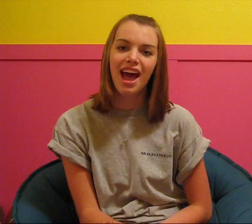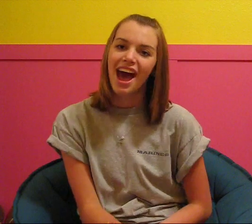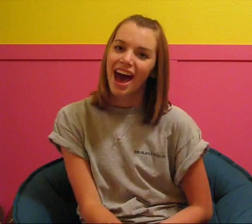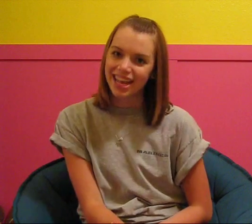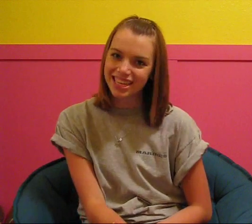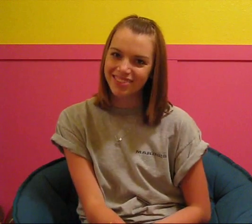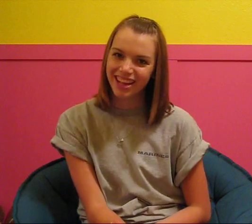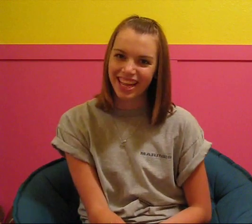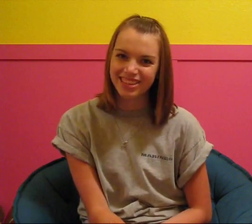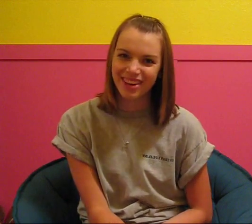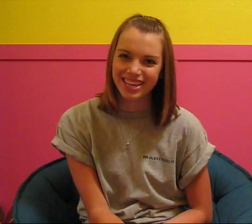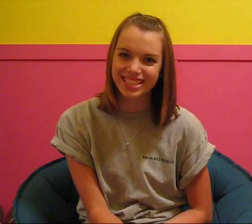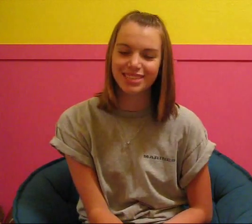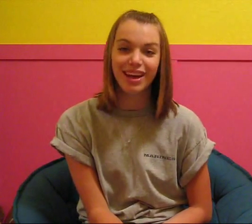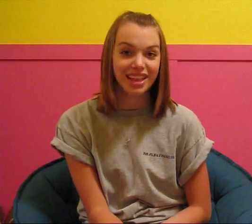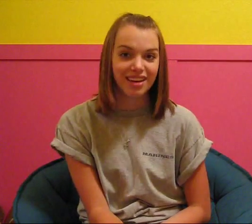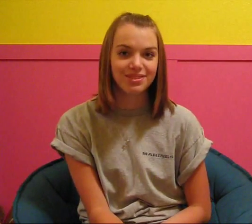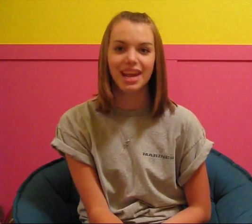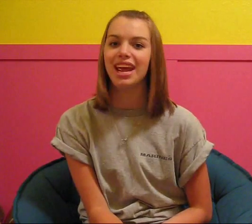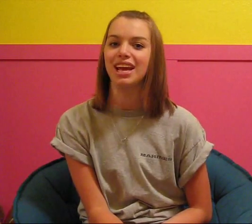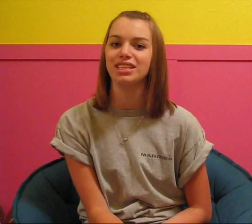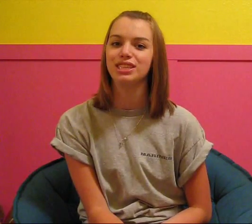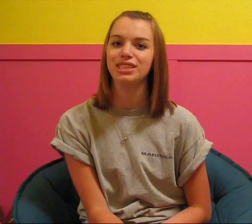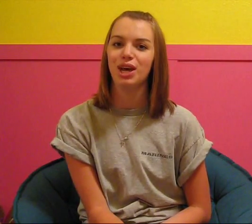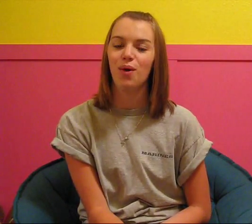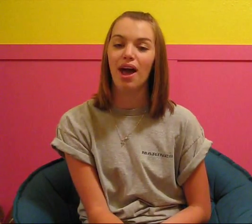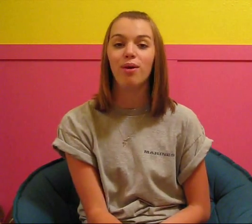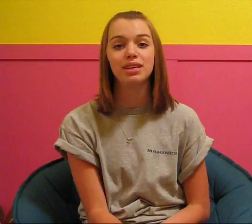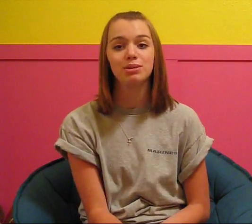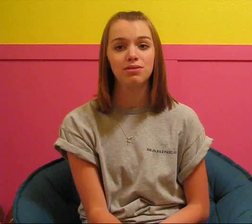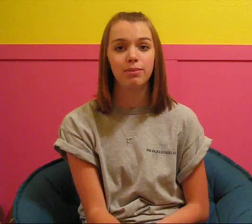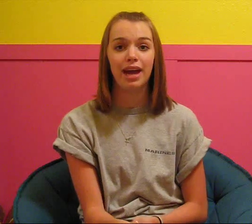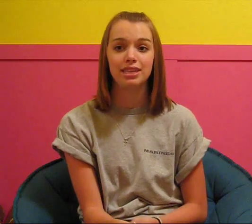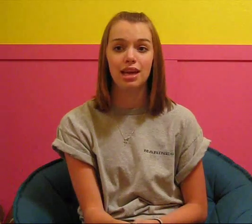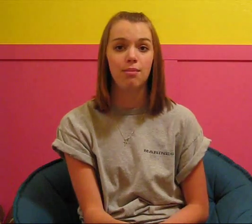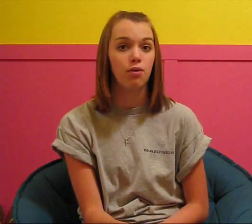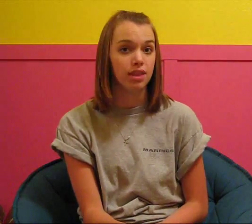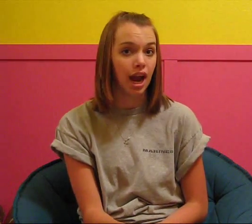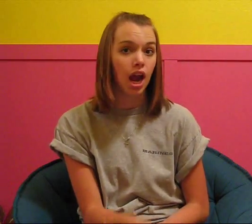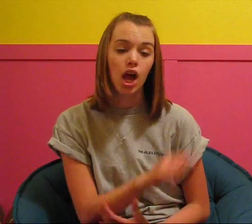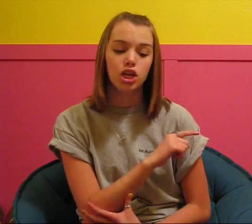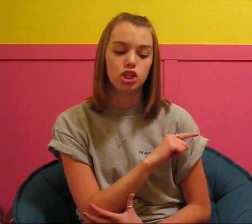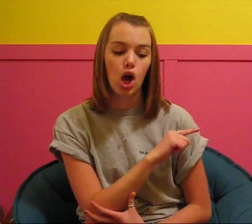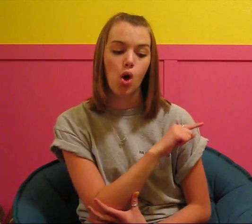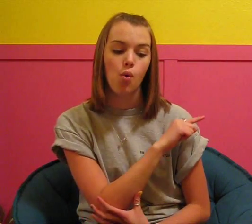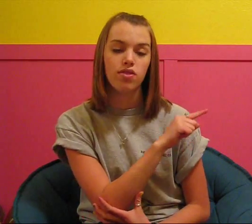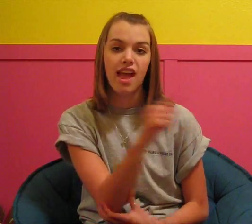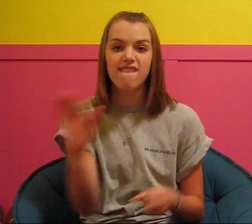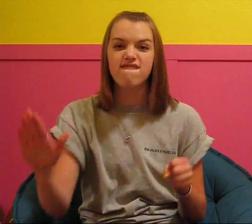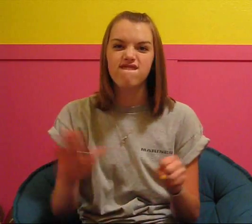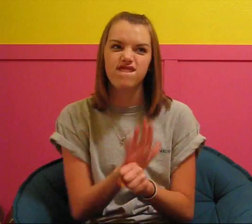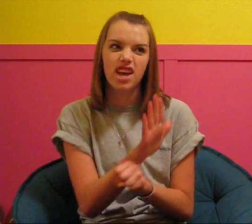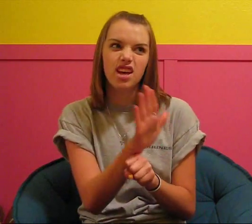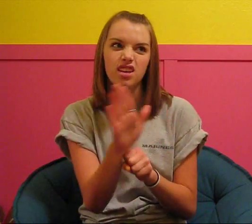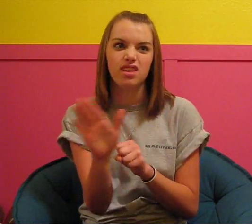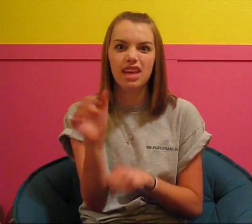I said it was my Lightning Bugs to my left, and so I always refer back to them over there. So, they fill the